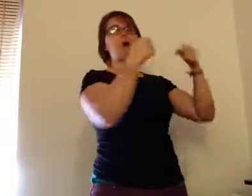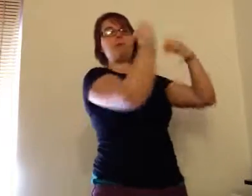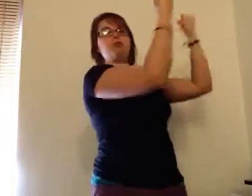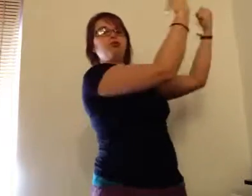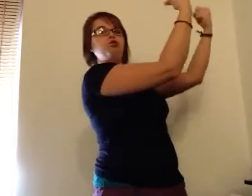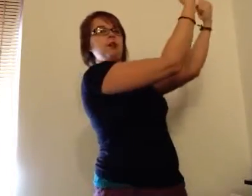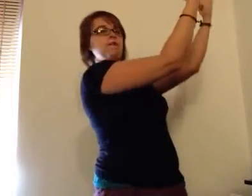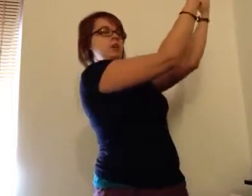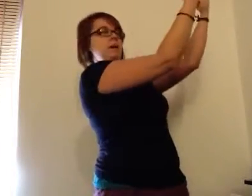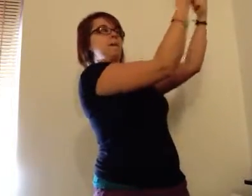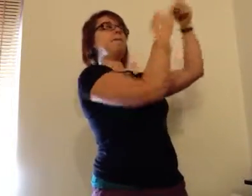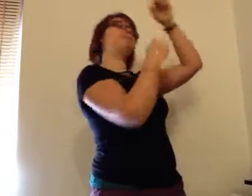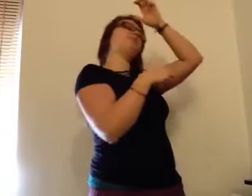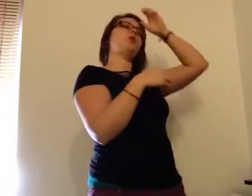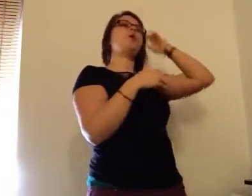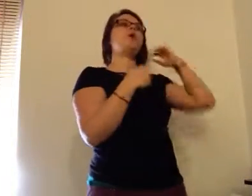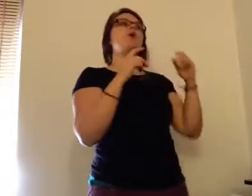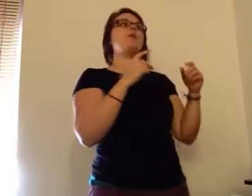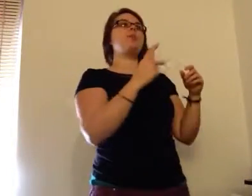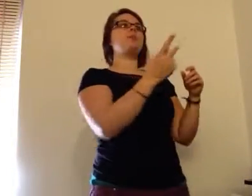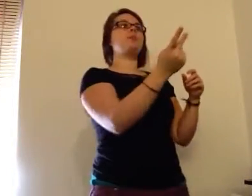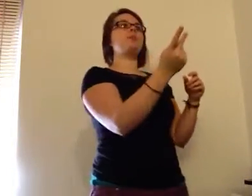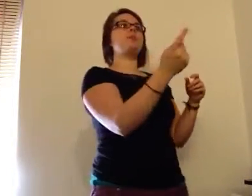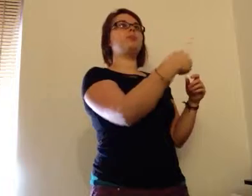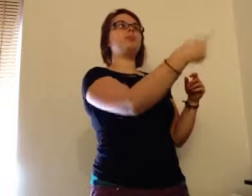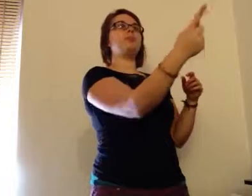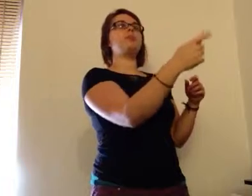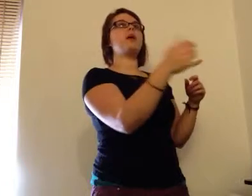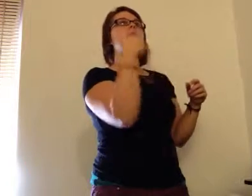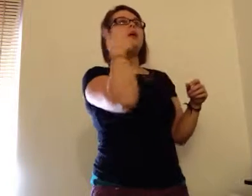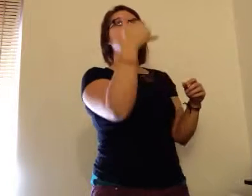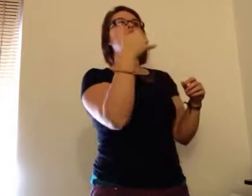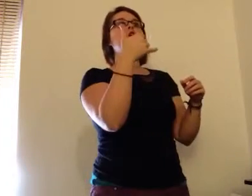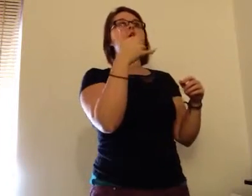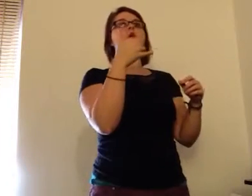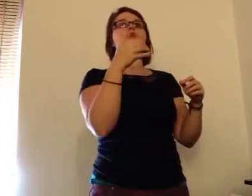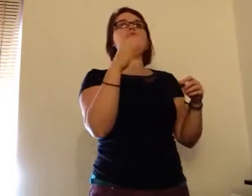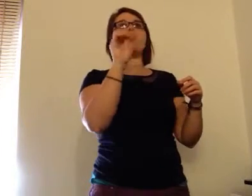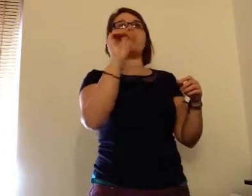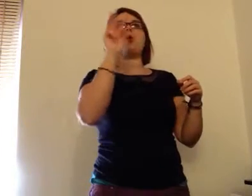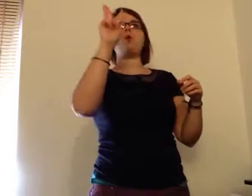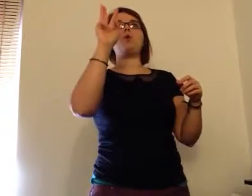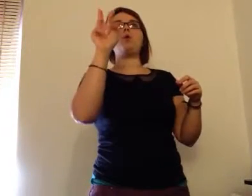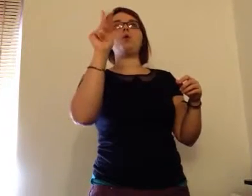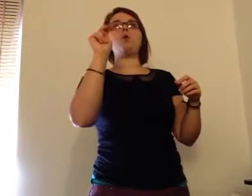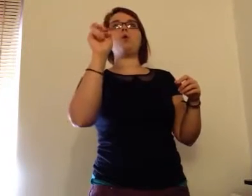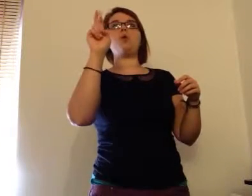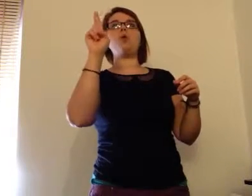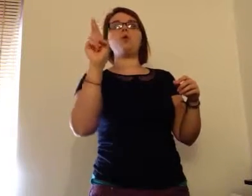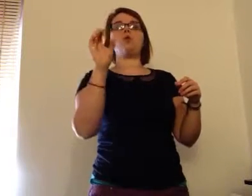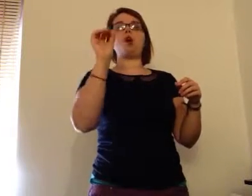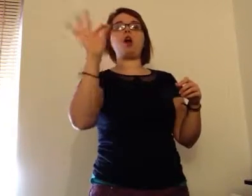So they called the owner of the cabin. His name was Clark, I remember, because we referenced back to him many times.